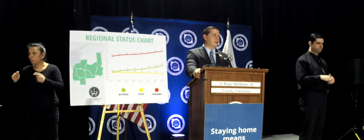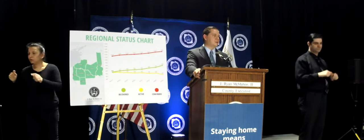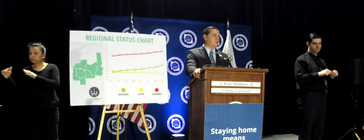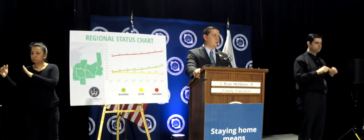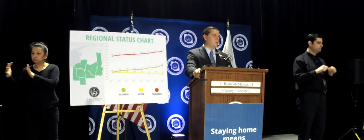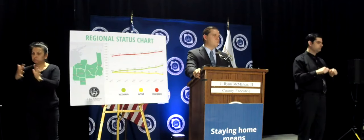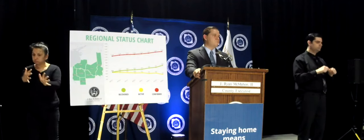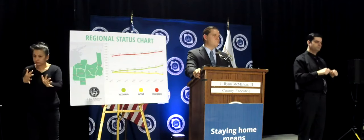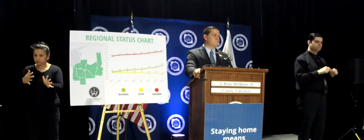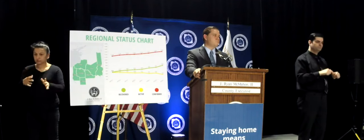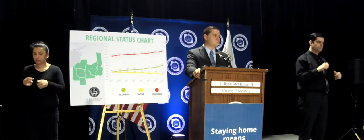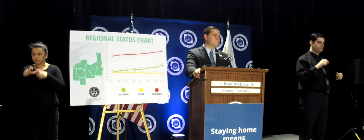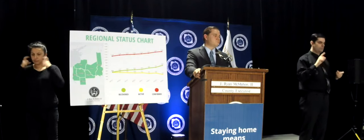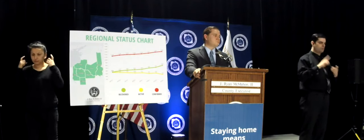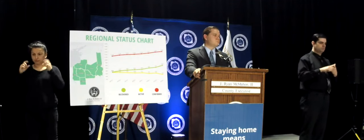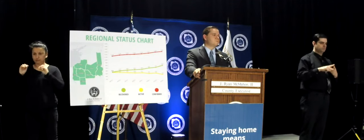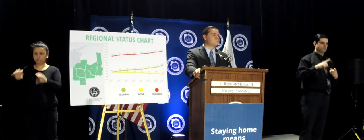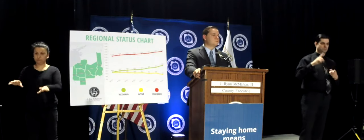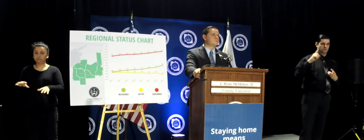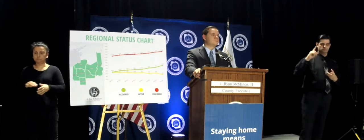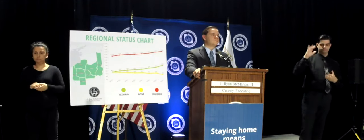the masks available.